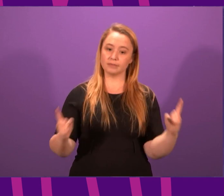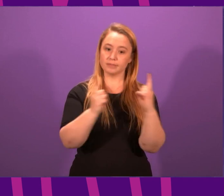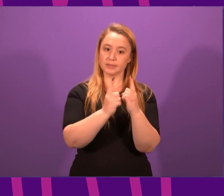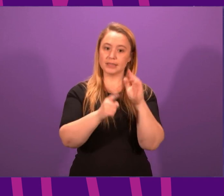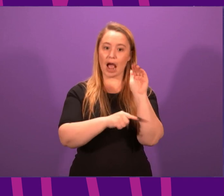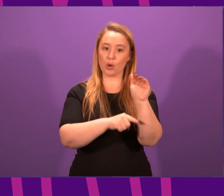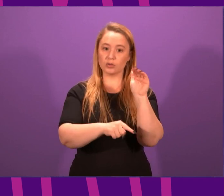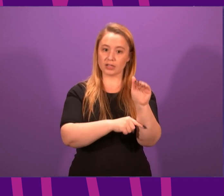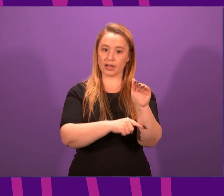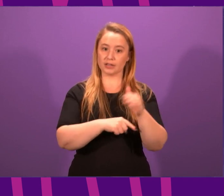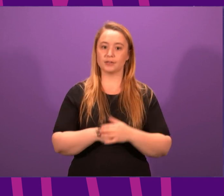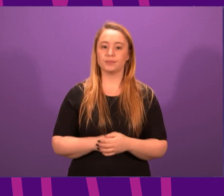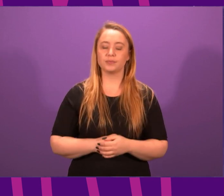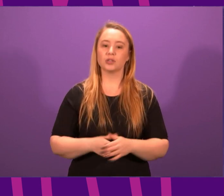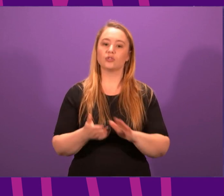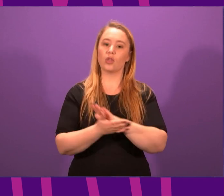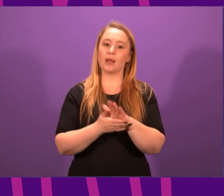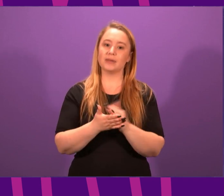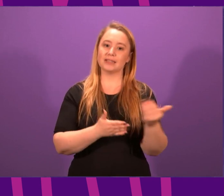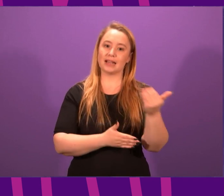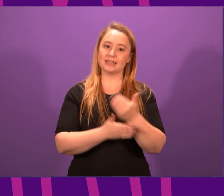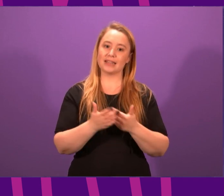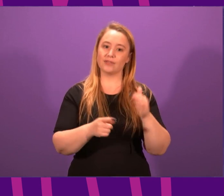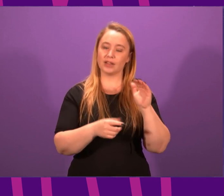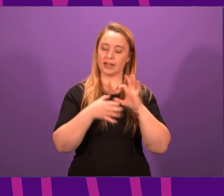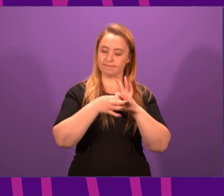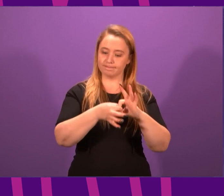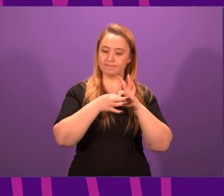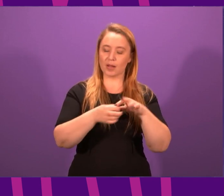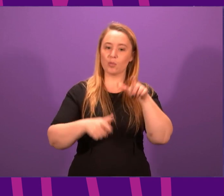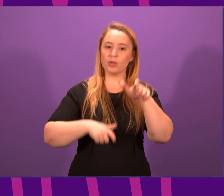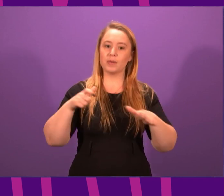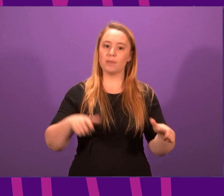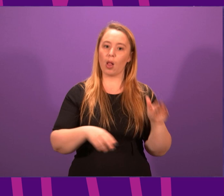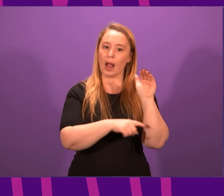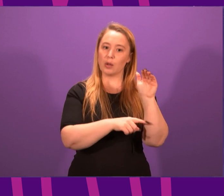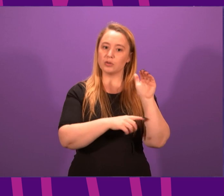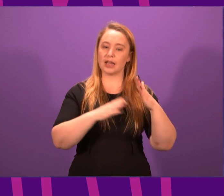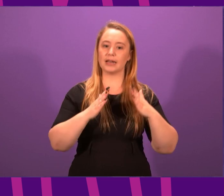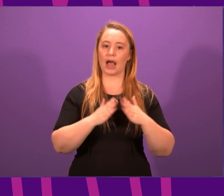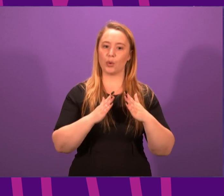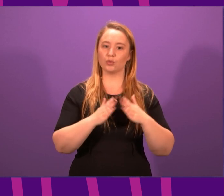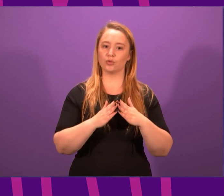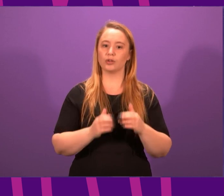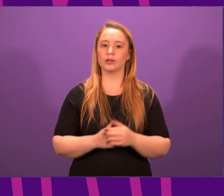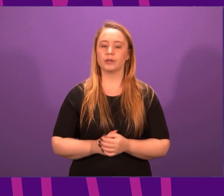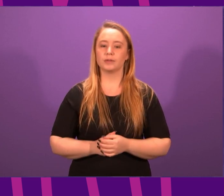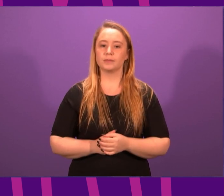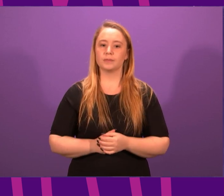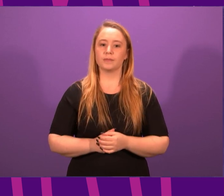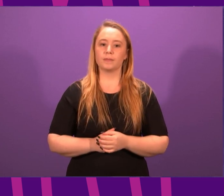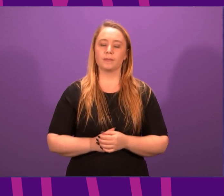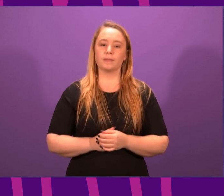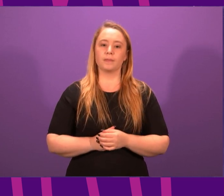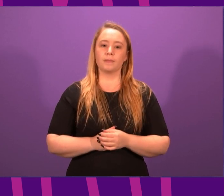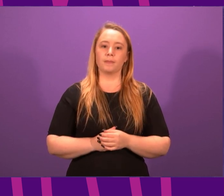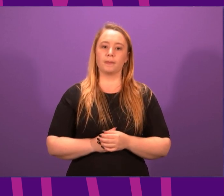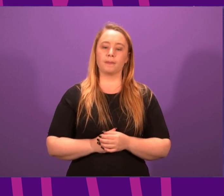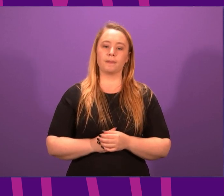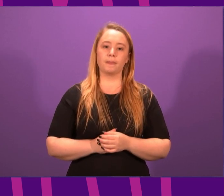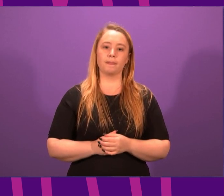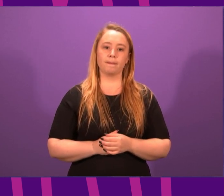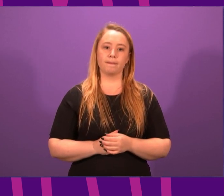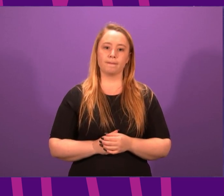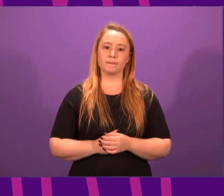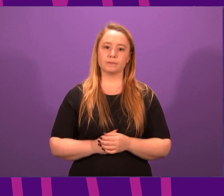reached in summer as a way to safely interact with people outside their own households, and undoubtedly helped many people over the warmer months. However, we were asking much, much more